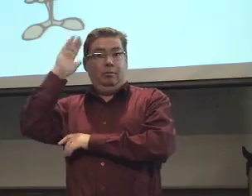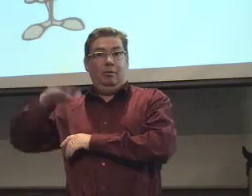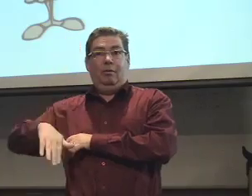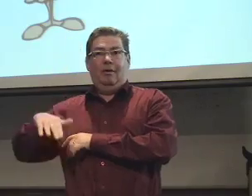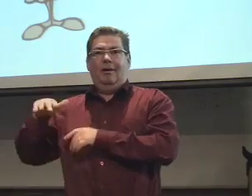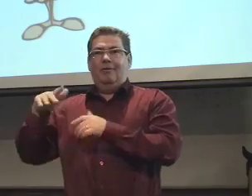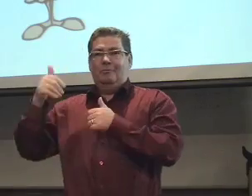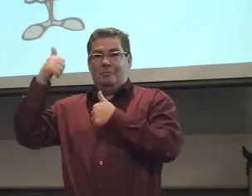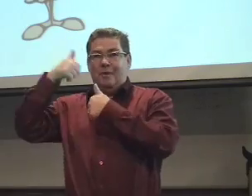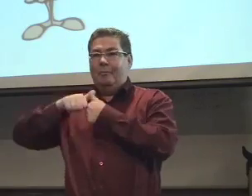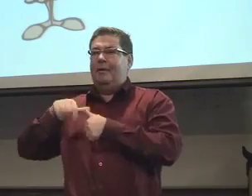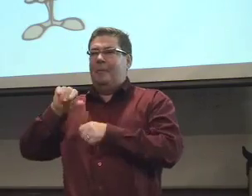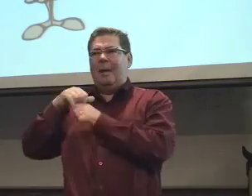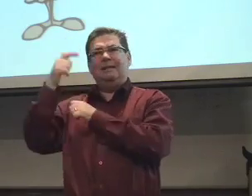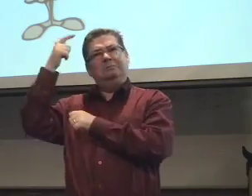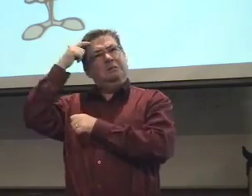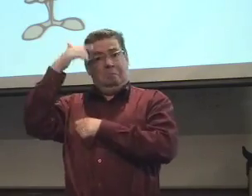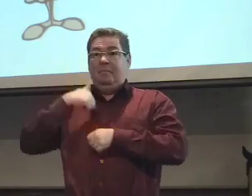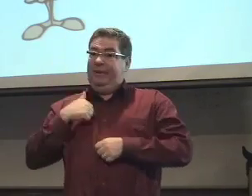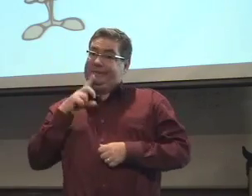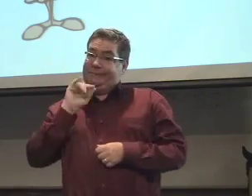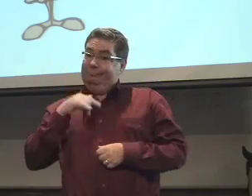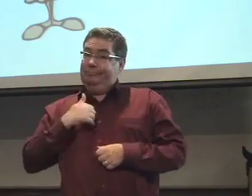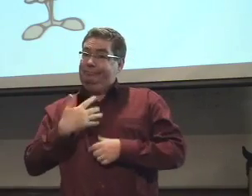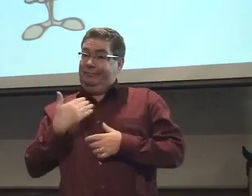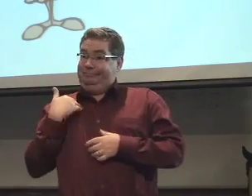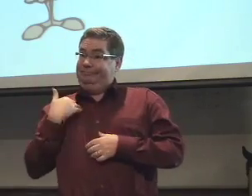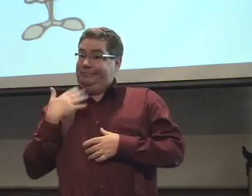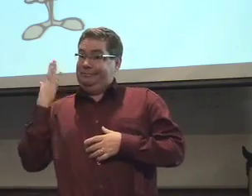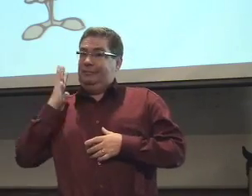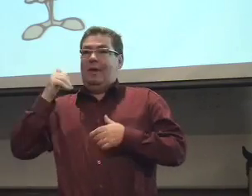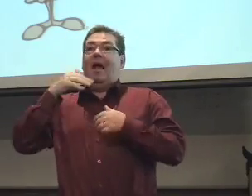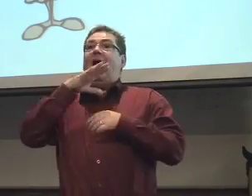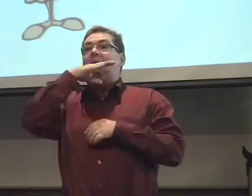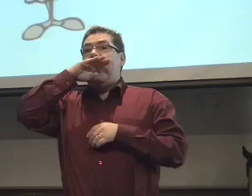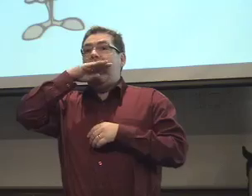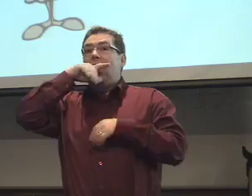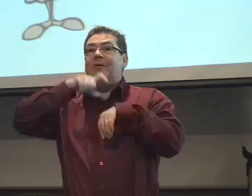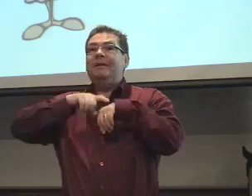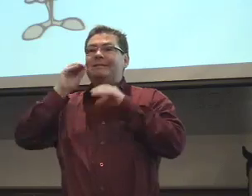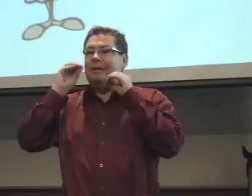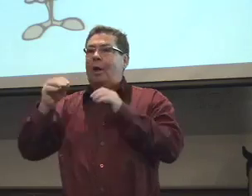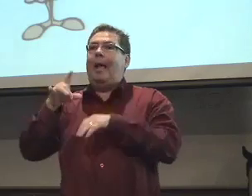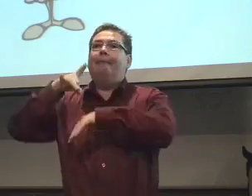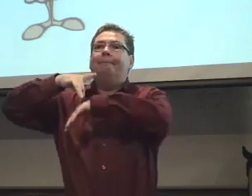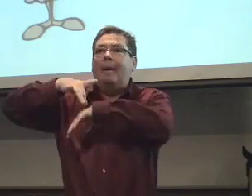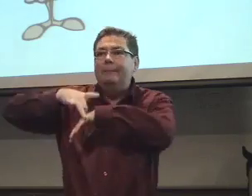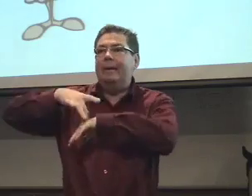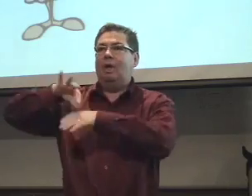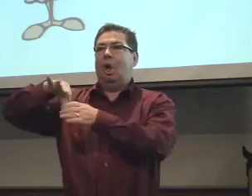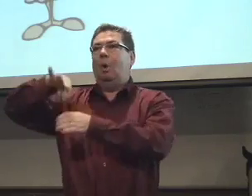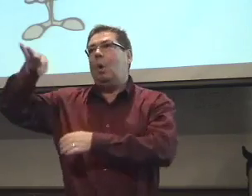doing it. This made sense. So if it's Halloween time, and it's Monday, you'll teach pumpkin, ghost,